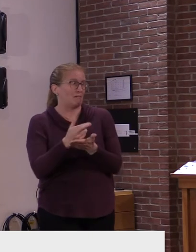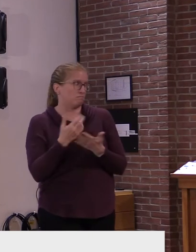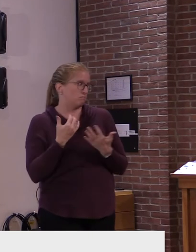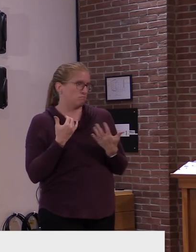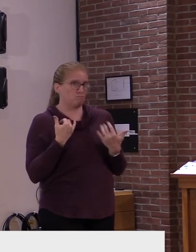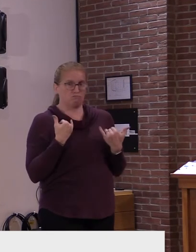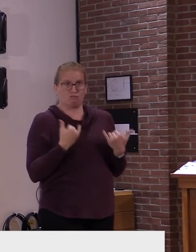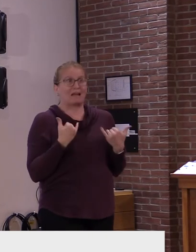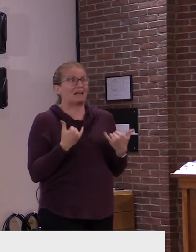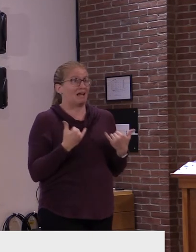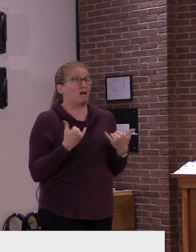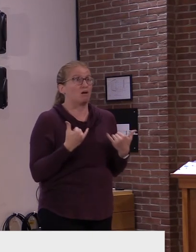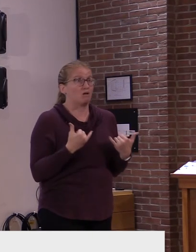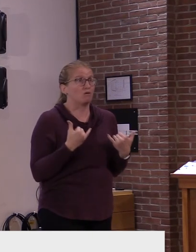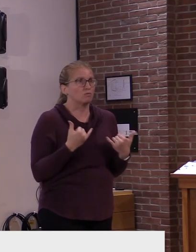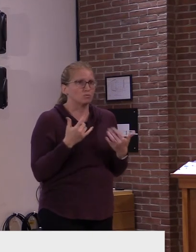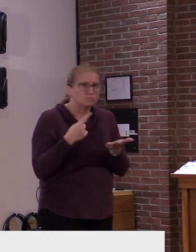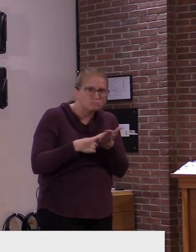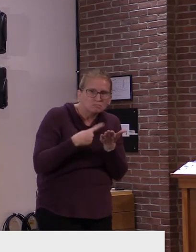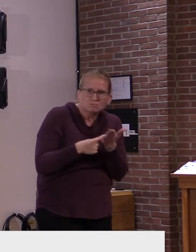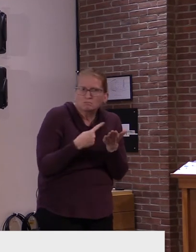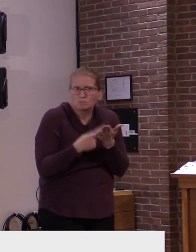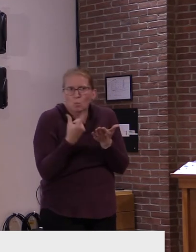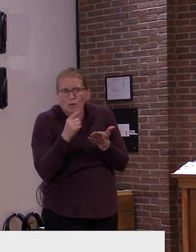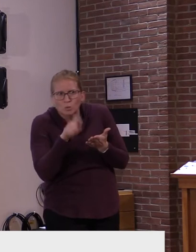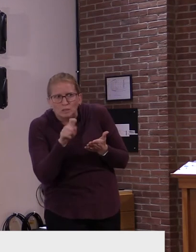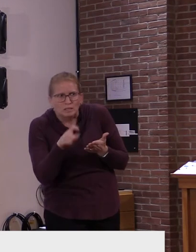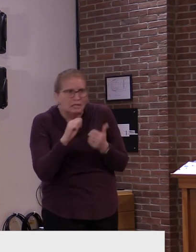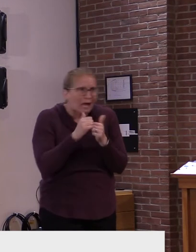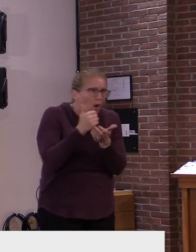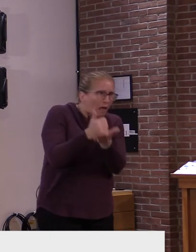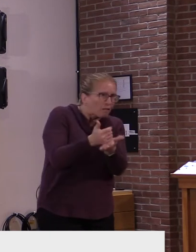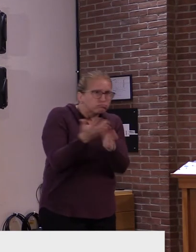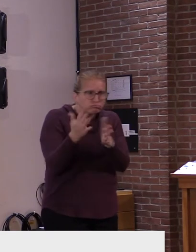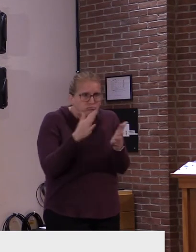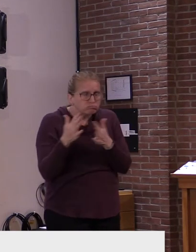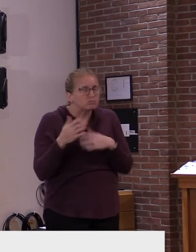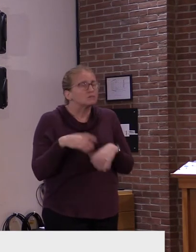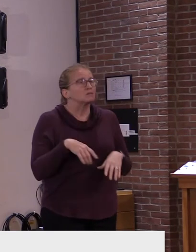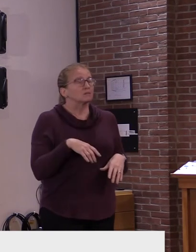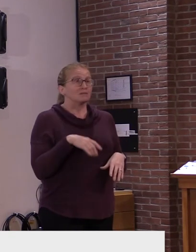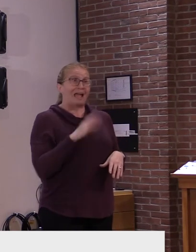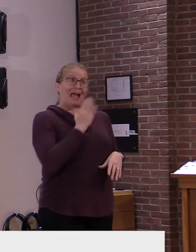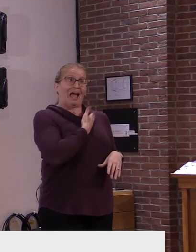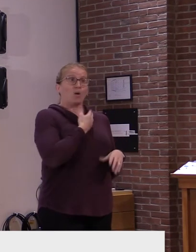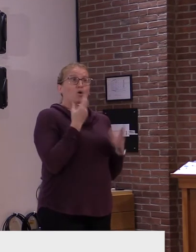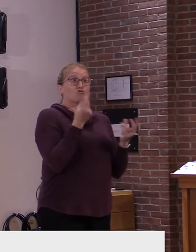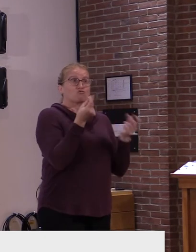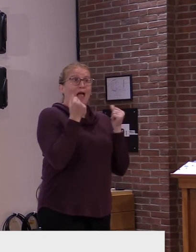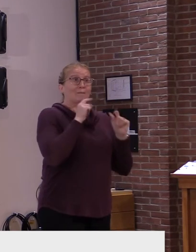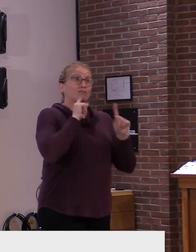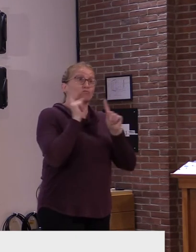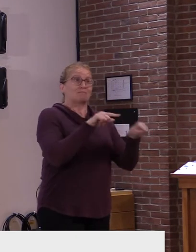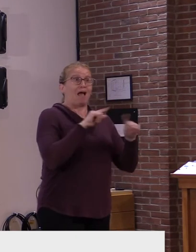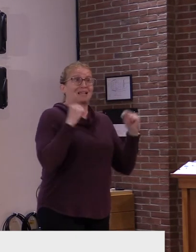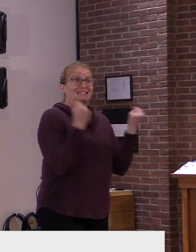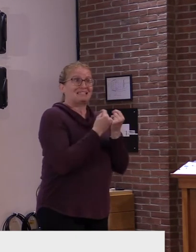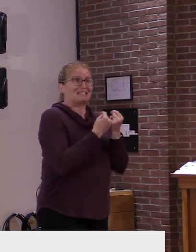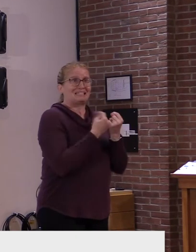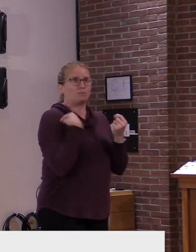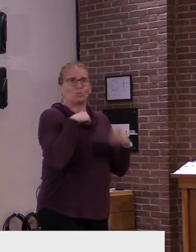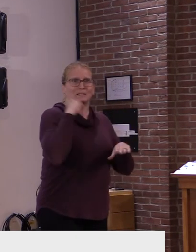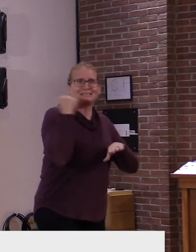to see what the needs and how we could react i know that the rapid response team that we developed way back when in